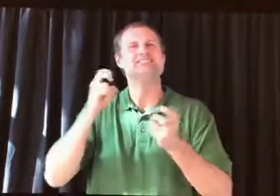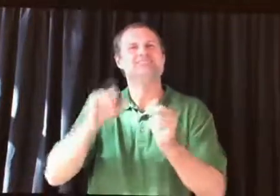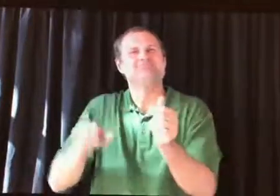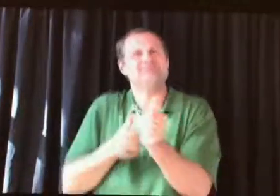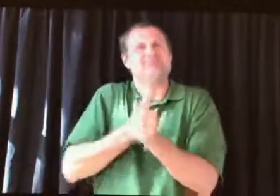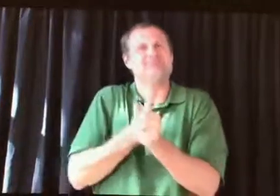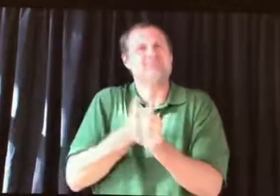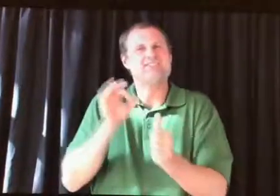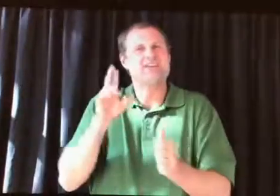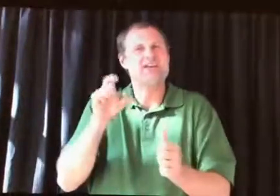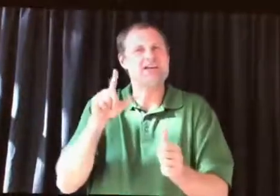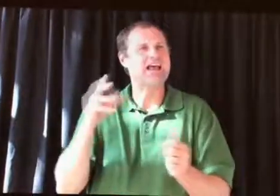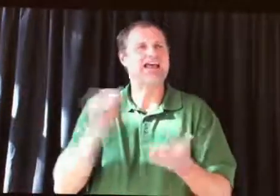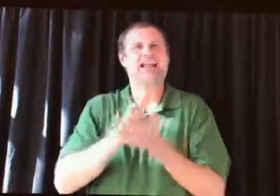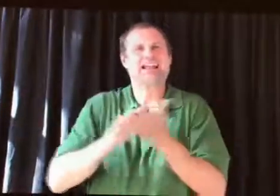down?